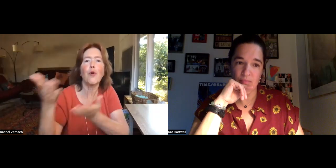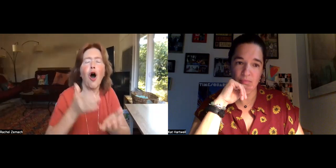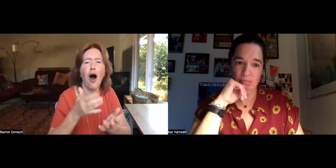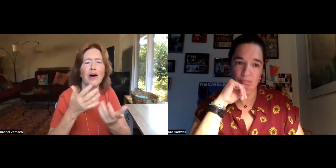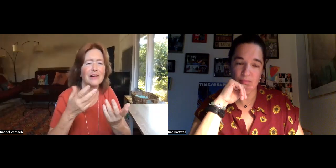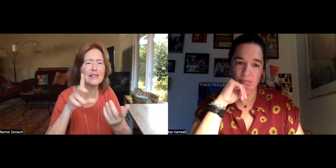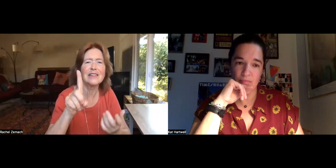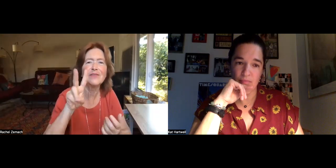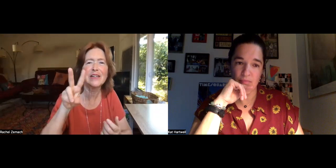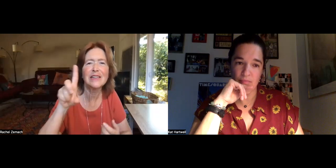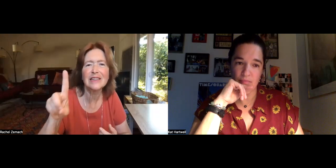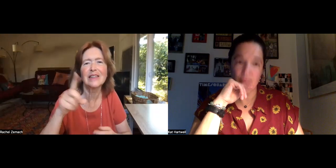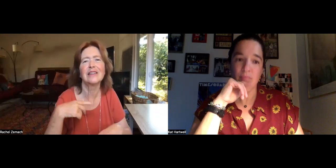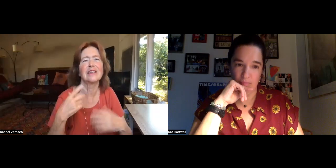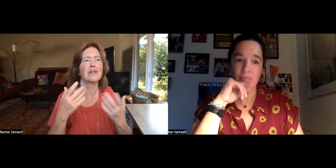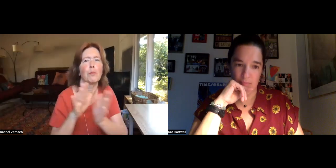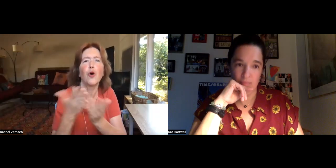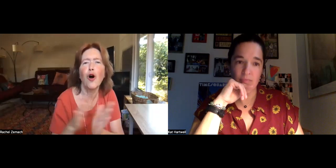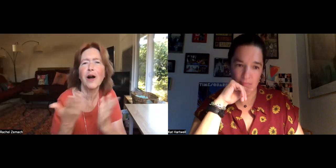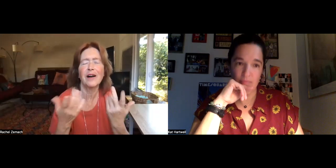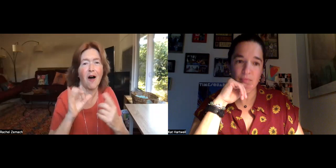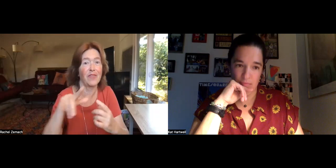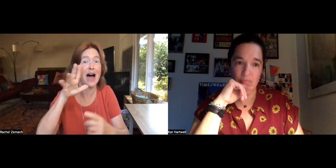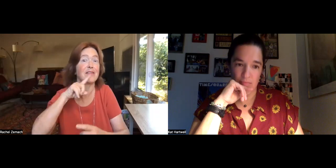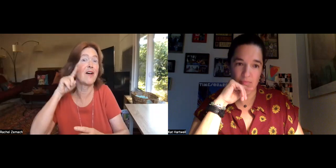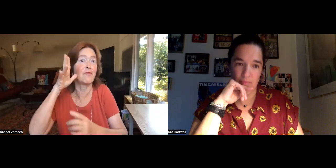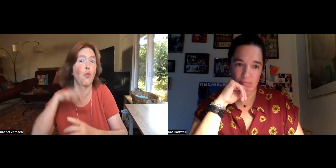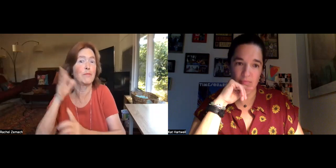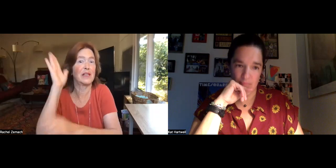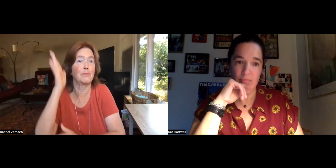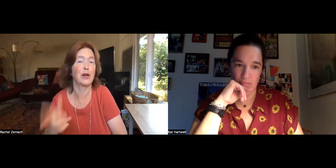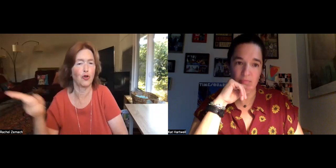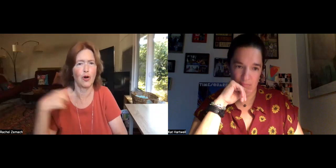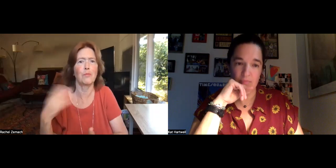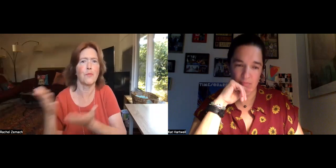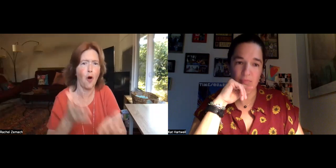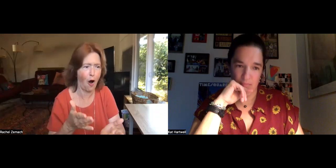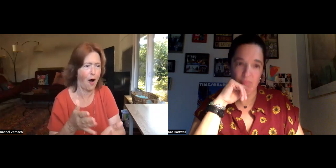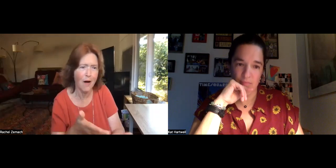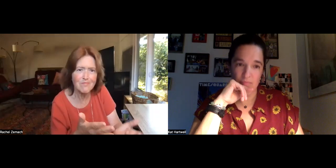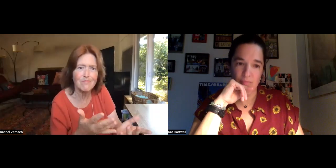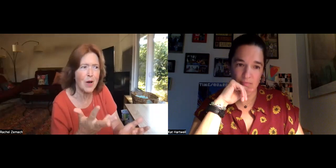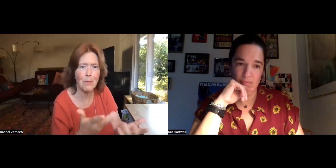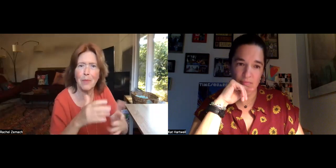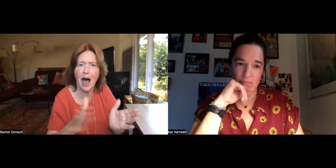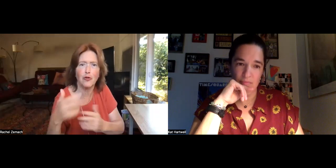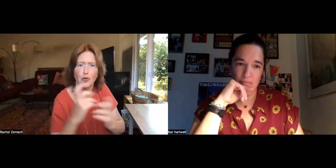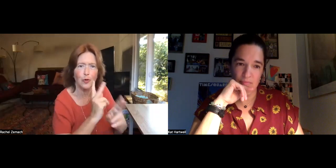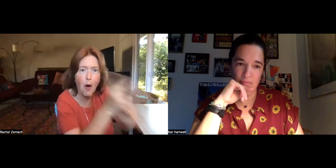Brought DVD book of that one, the big one. Brought pan two